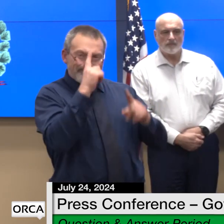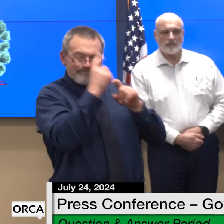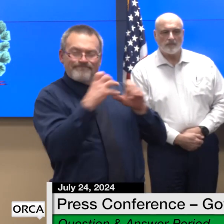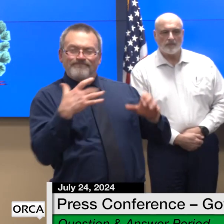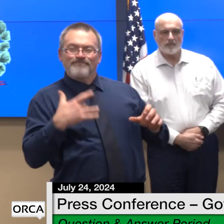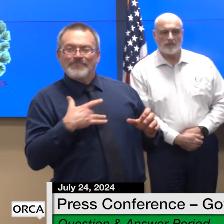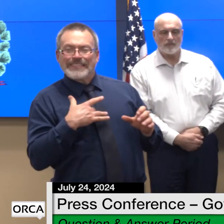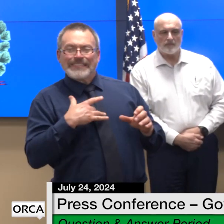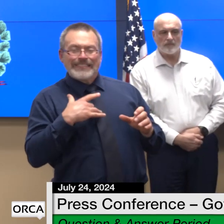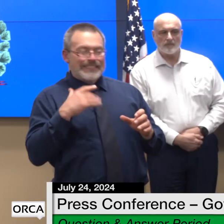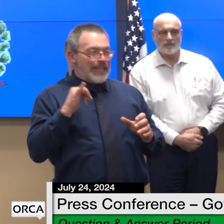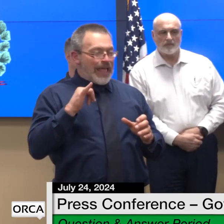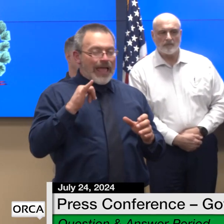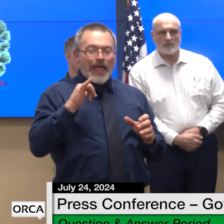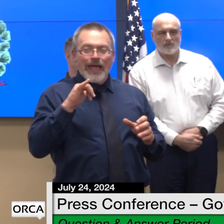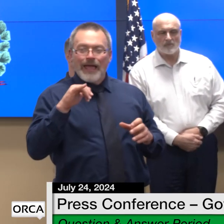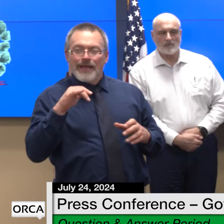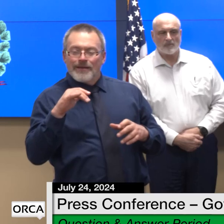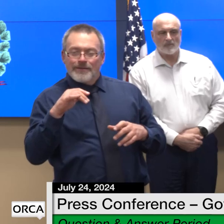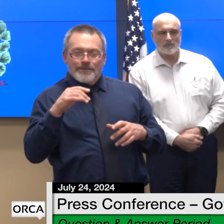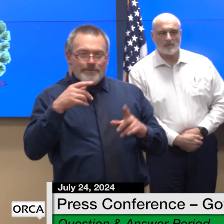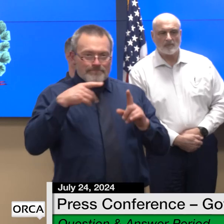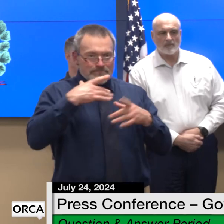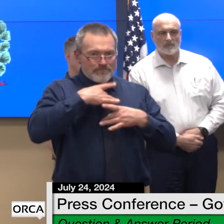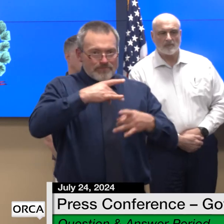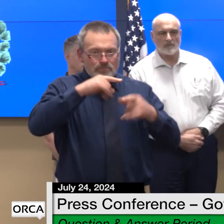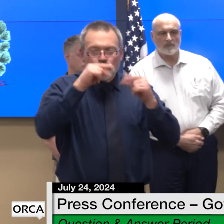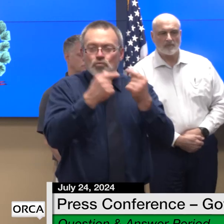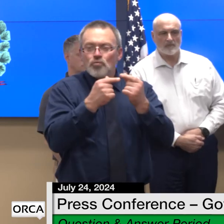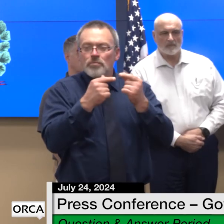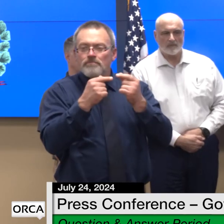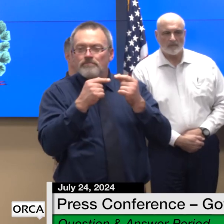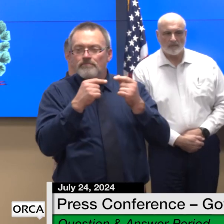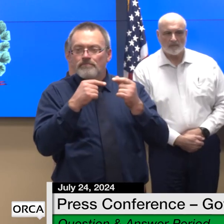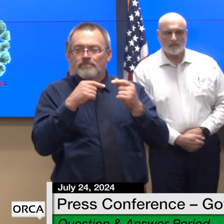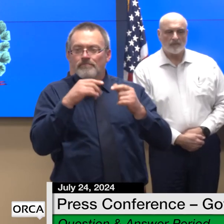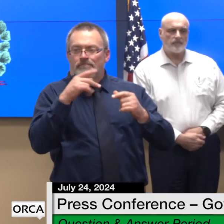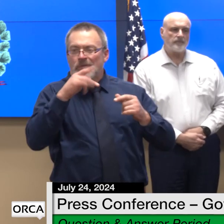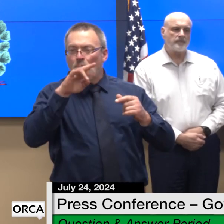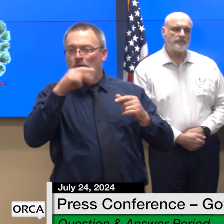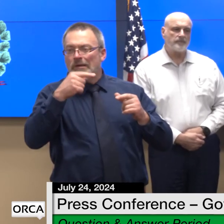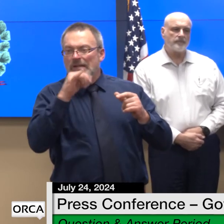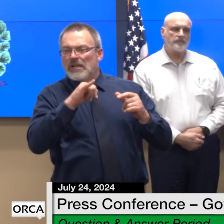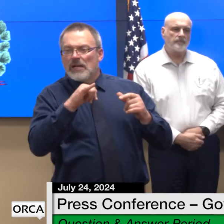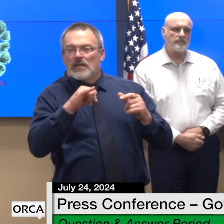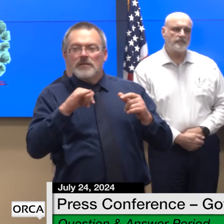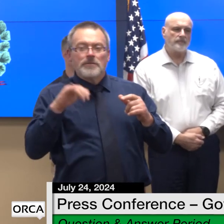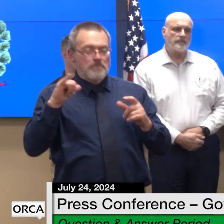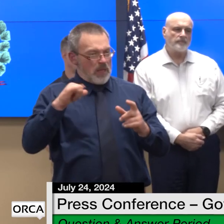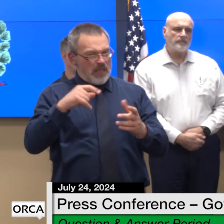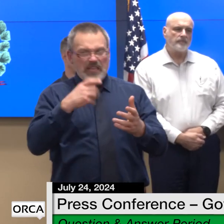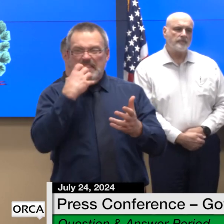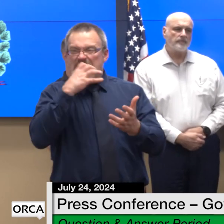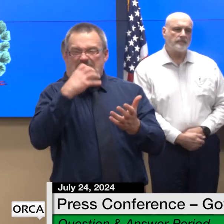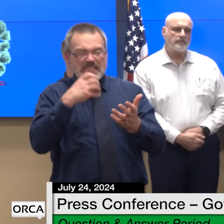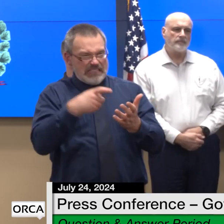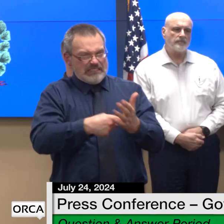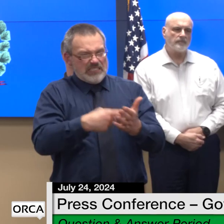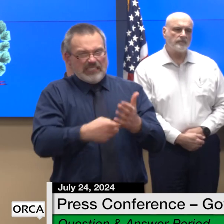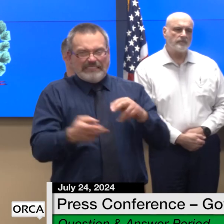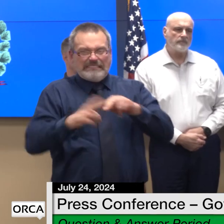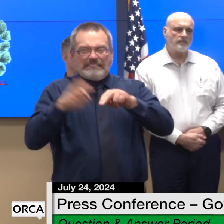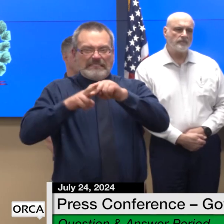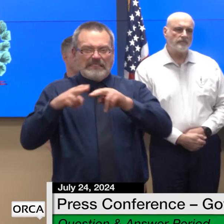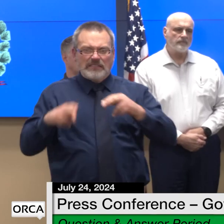be raising concerns over? I think they're claim is that, you know, heating prices are going to spike up for I think that's